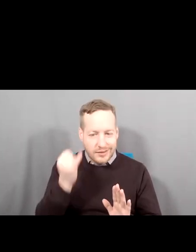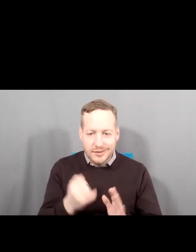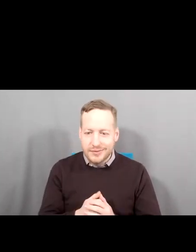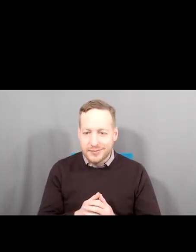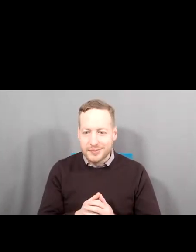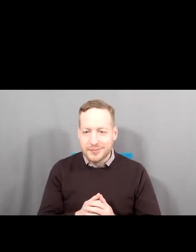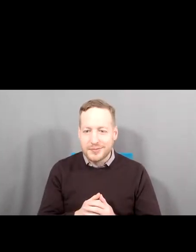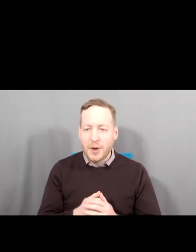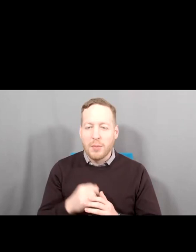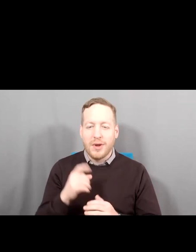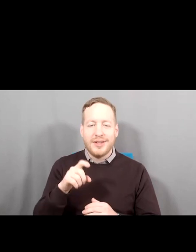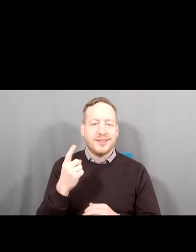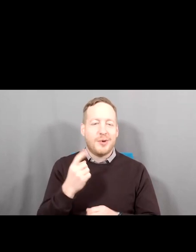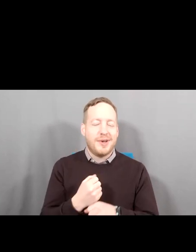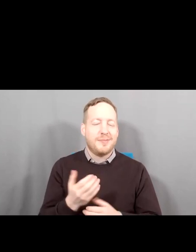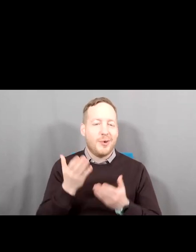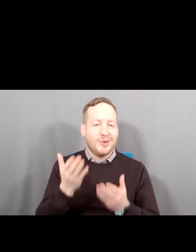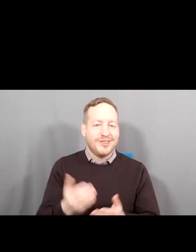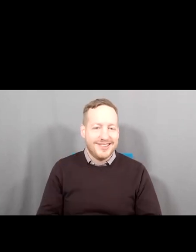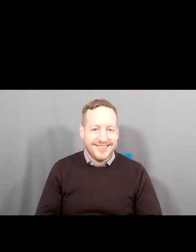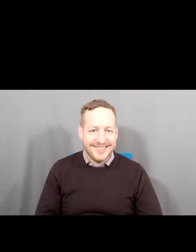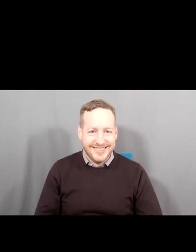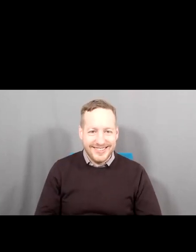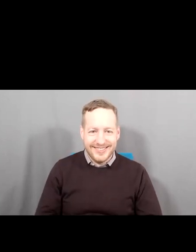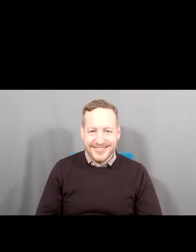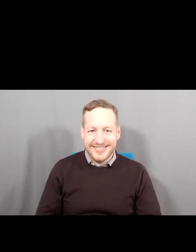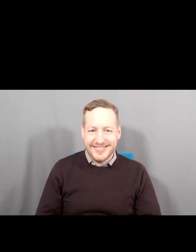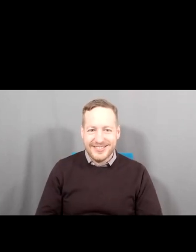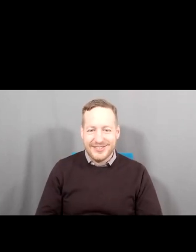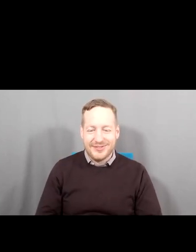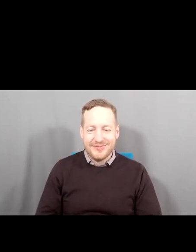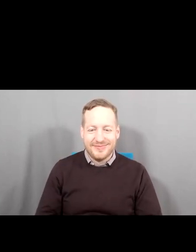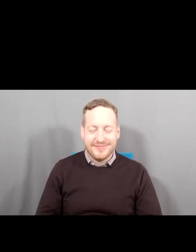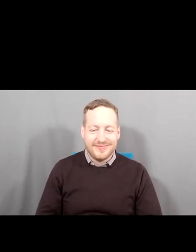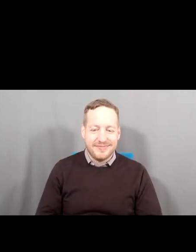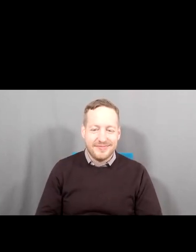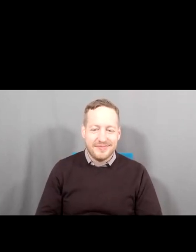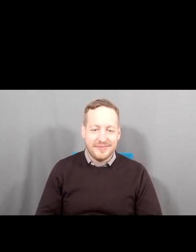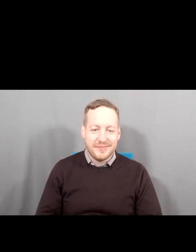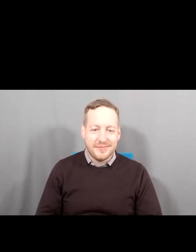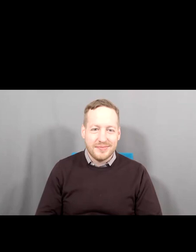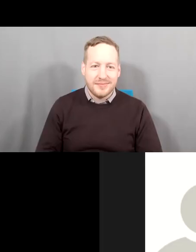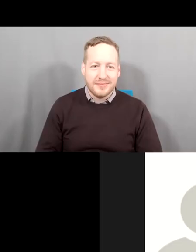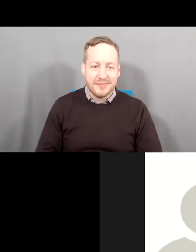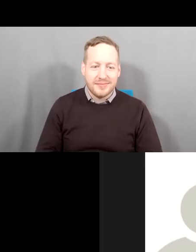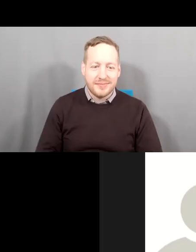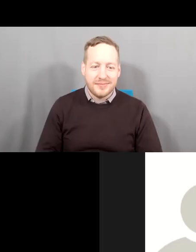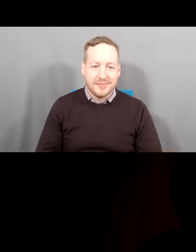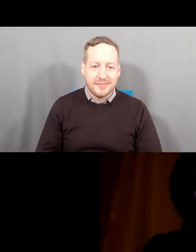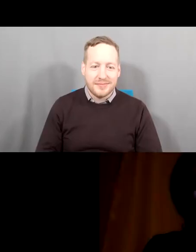Tina just said it's a great idea. And I need someone to make a motion.